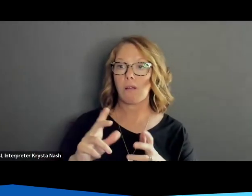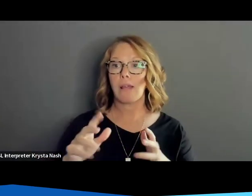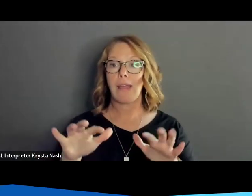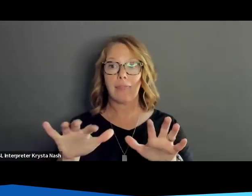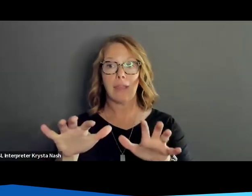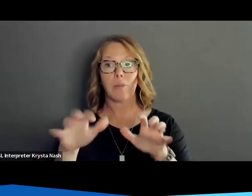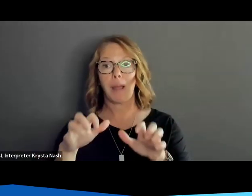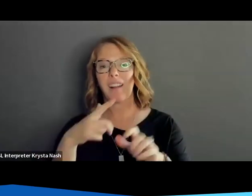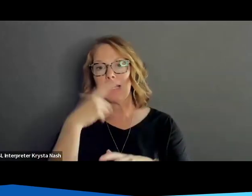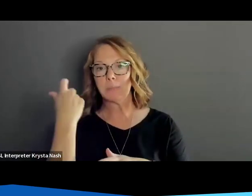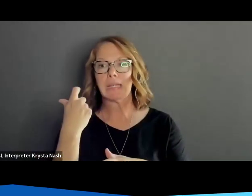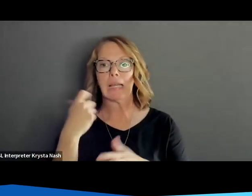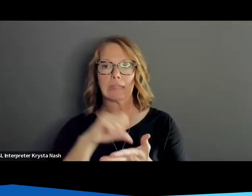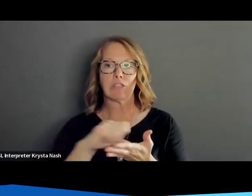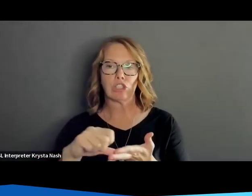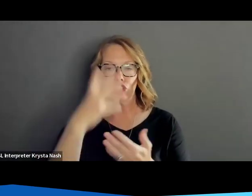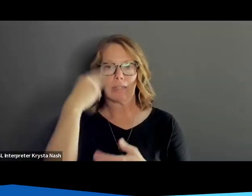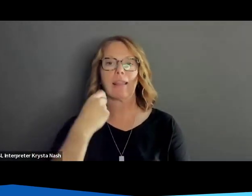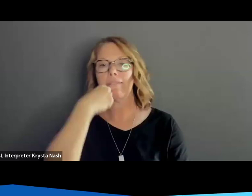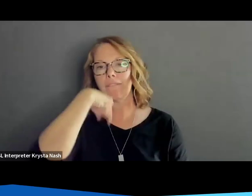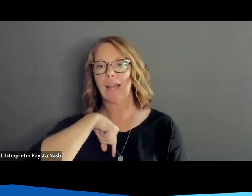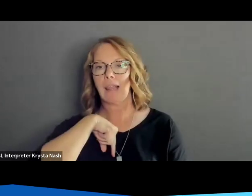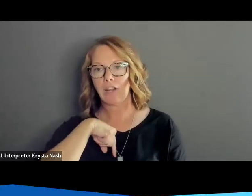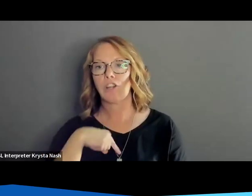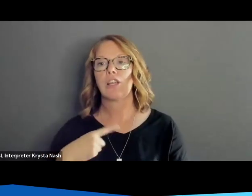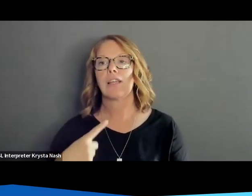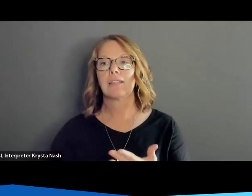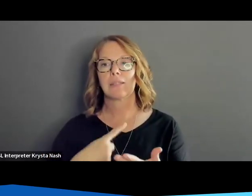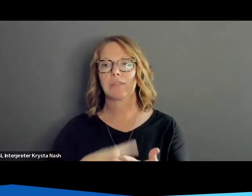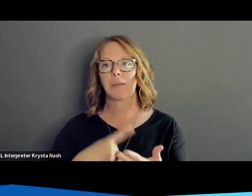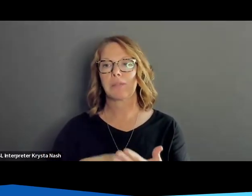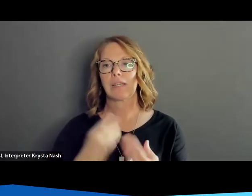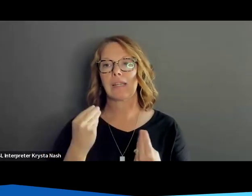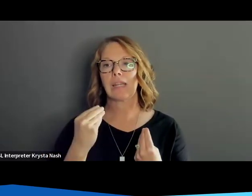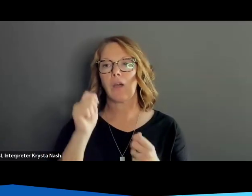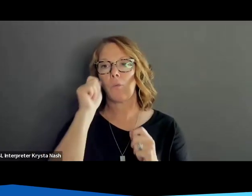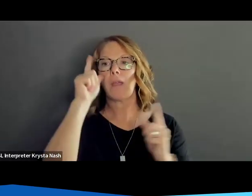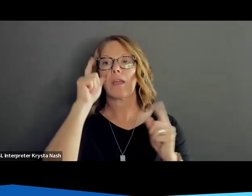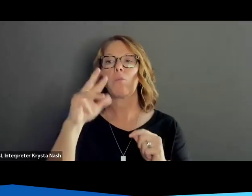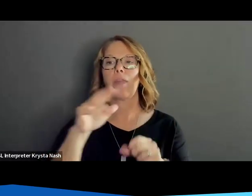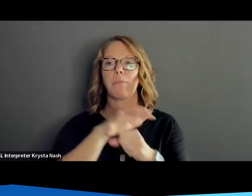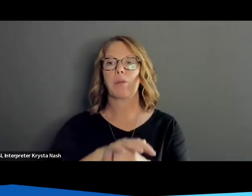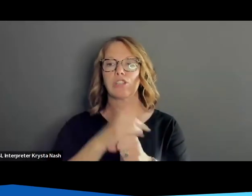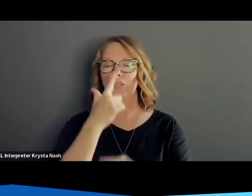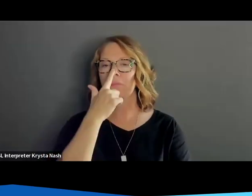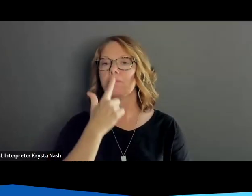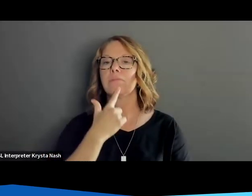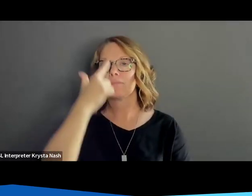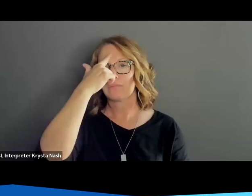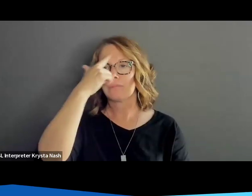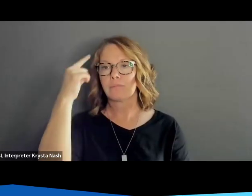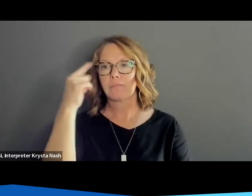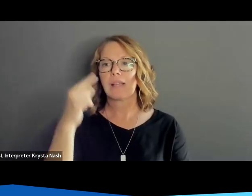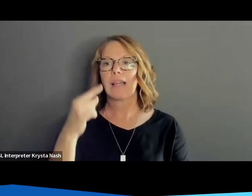they are having surgery and they're on the ventilator. Sometimes they'll wake up with a pressure injury right here or right here on their nose, and they get